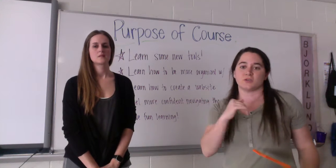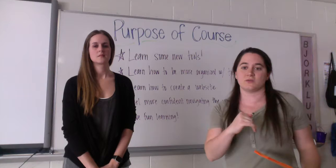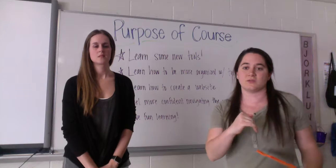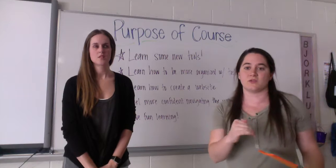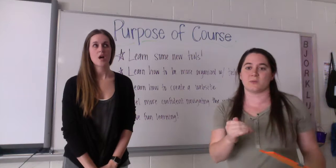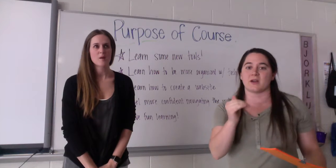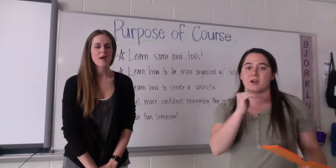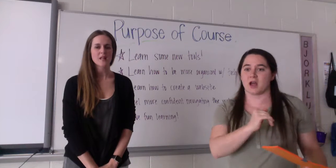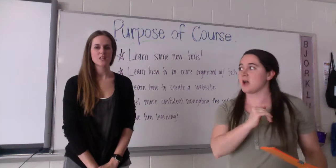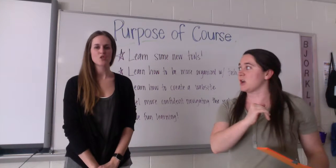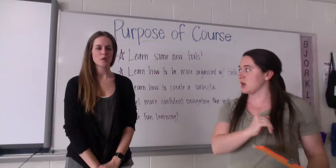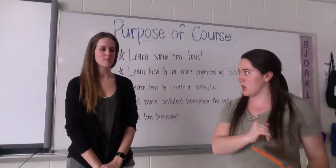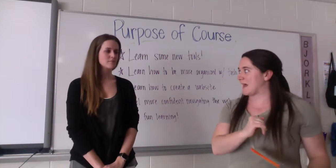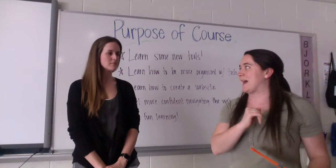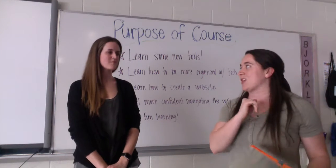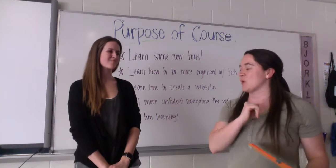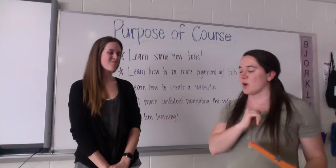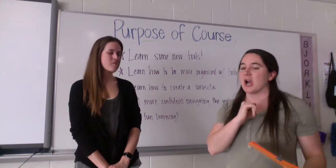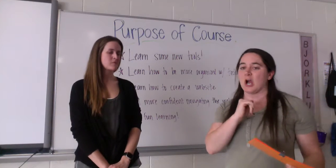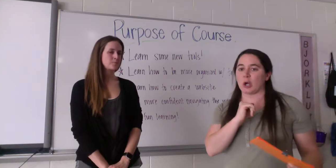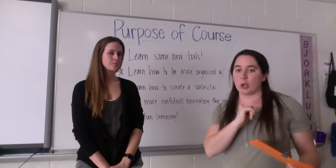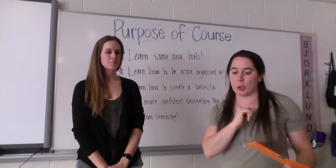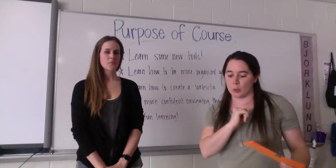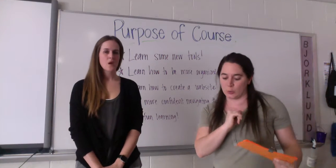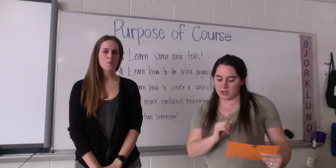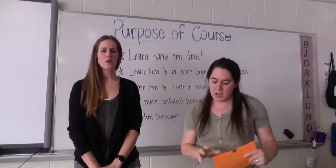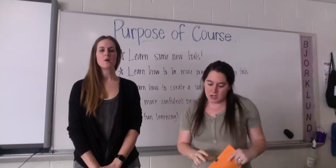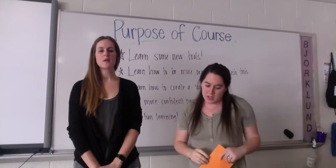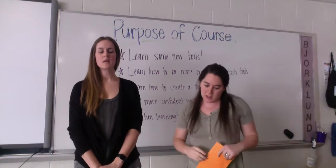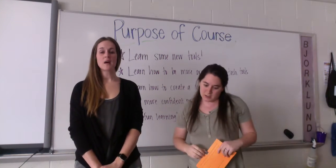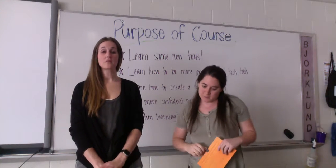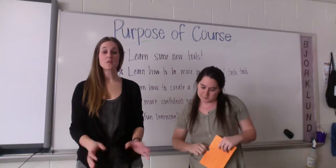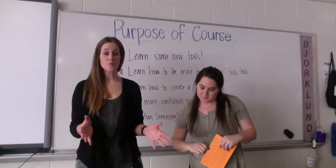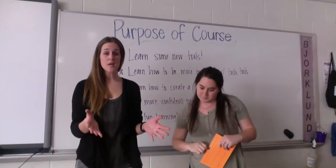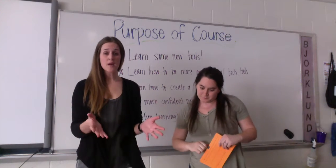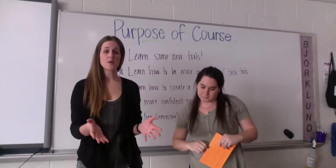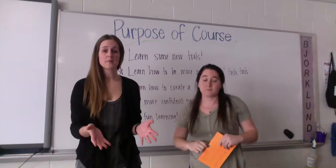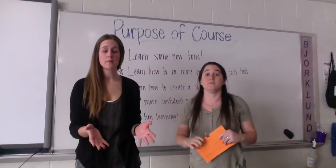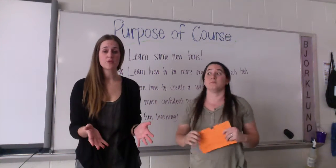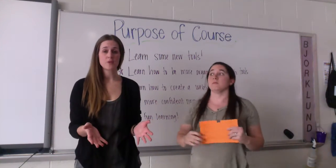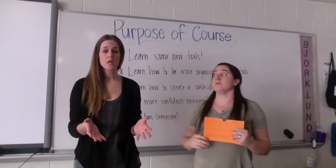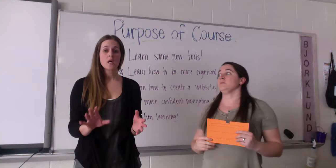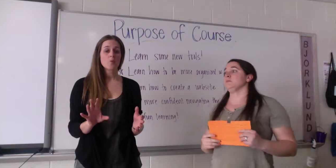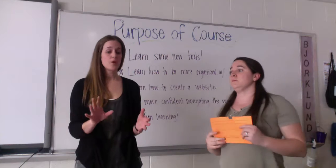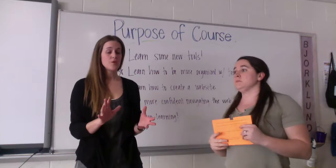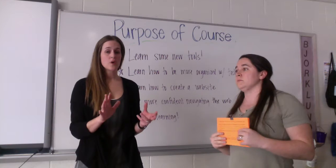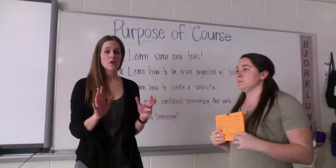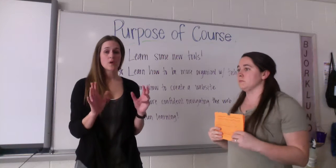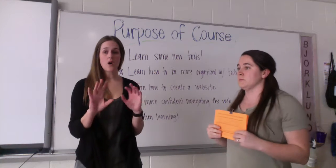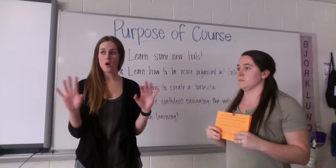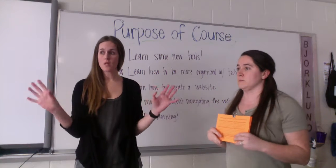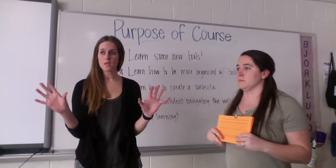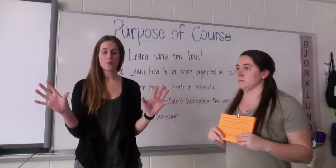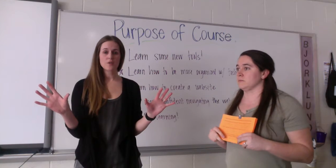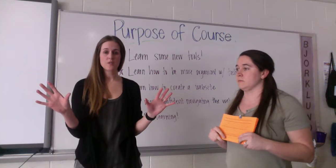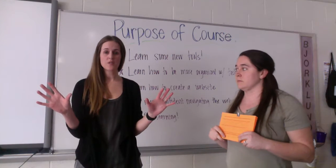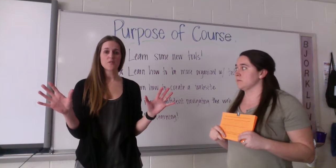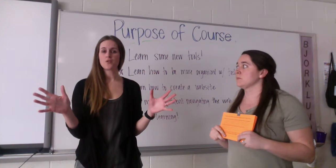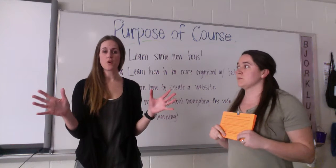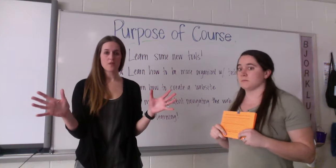choose to Just do better automatically on do it. your own. we don't want to have to, because we're not going to be able to. When you are all on computers at yourself, you know how the